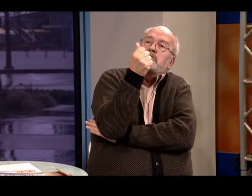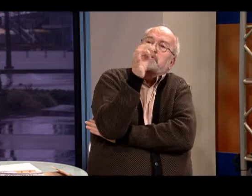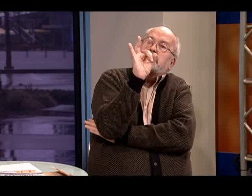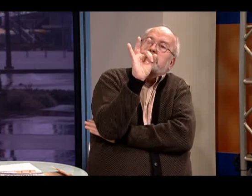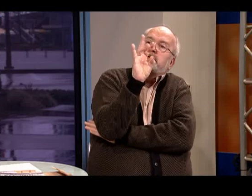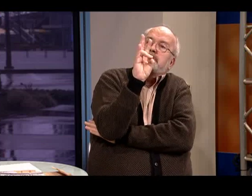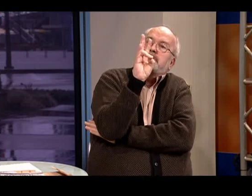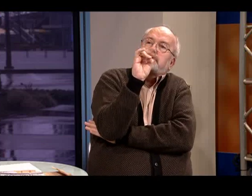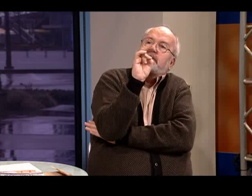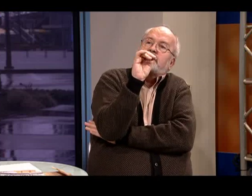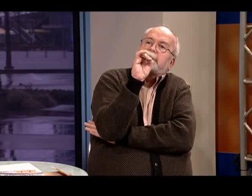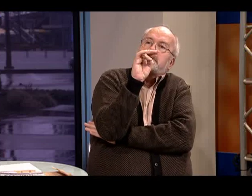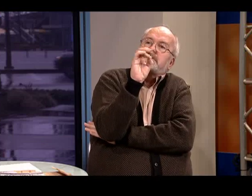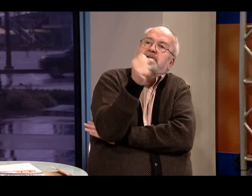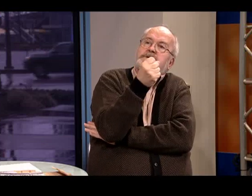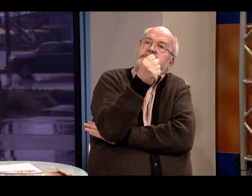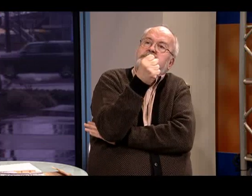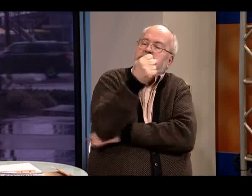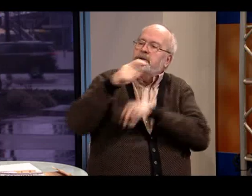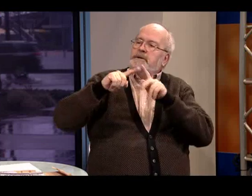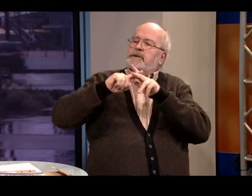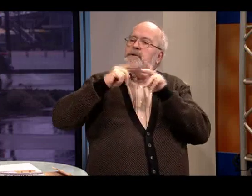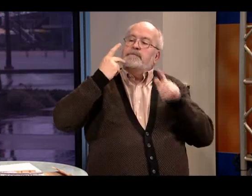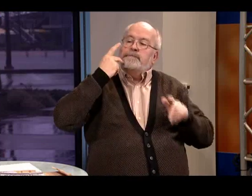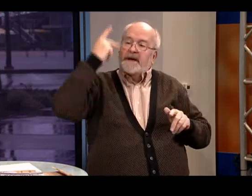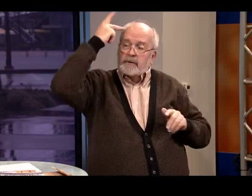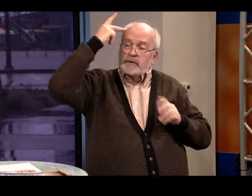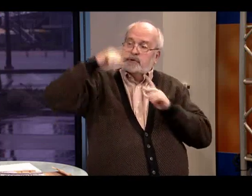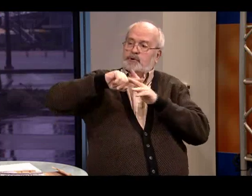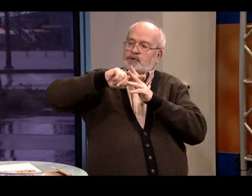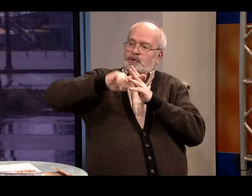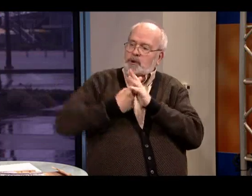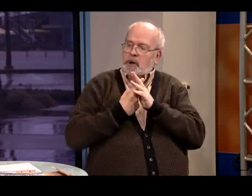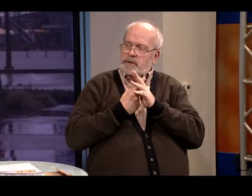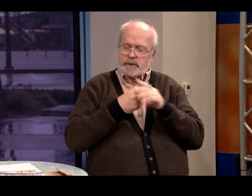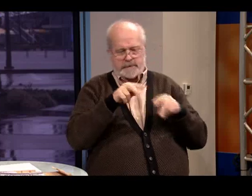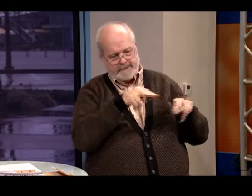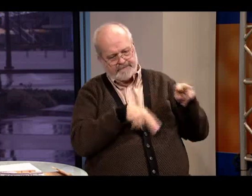Previously, I would say, probably before the 1970s,